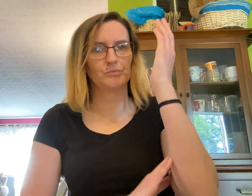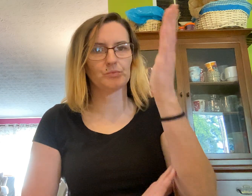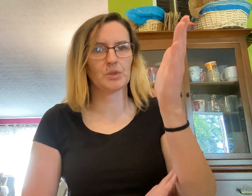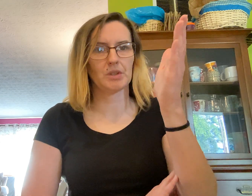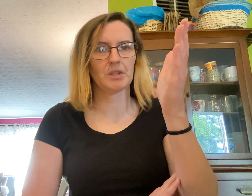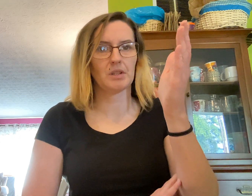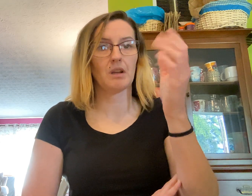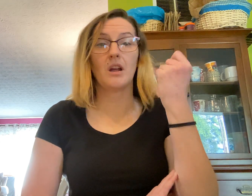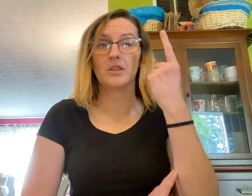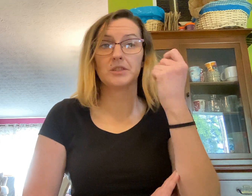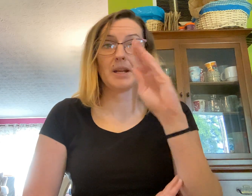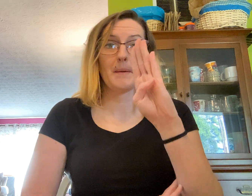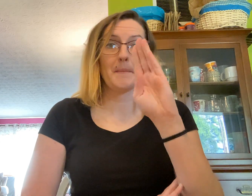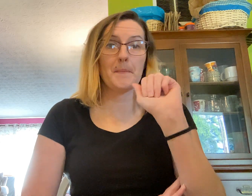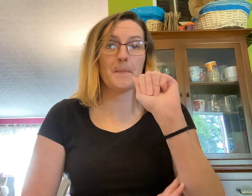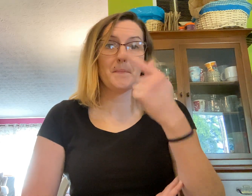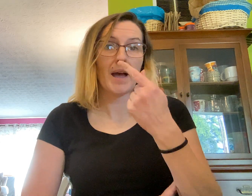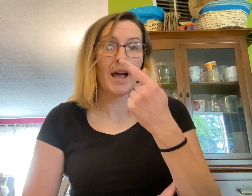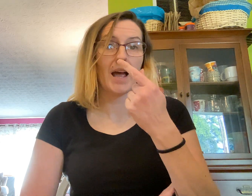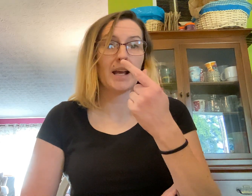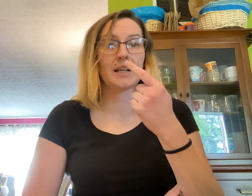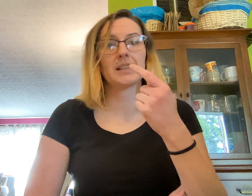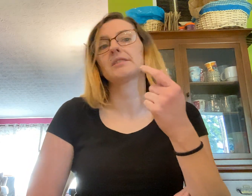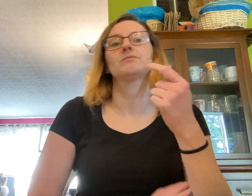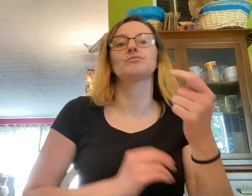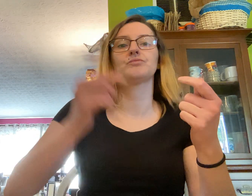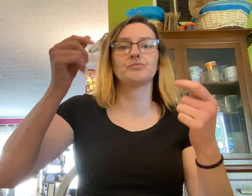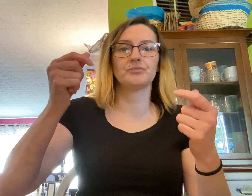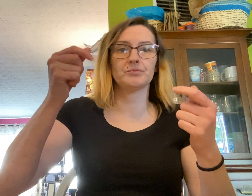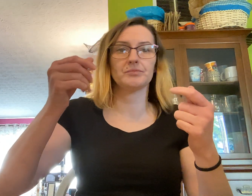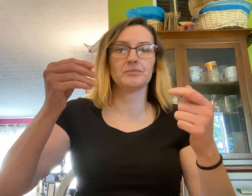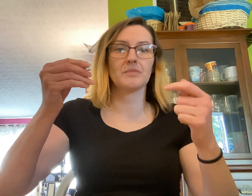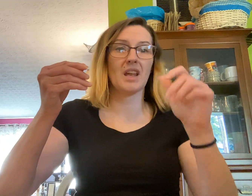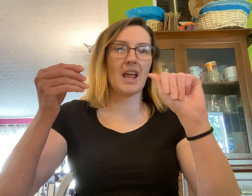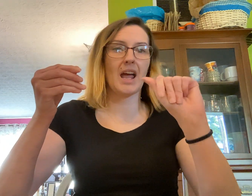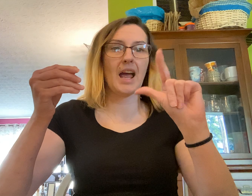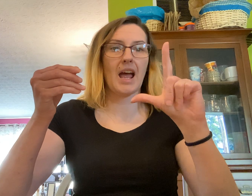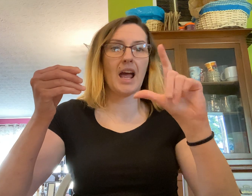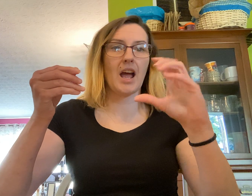it. But yeah, the scraping, the stomping, no flamethrowers.